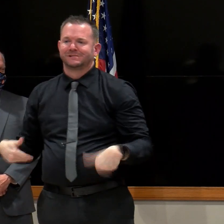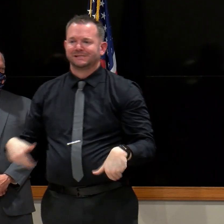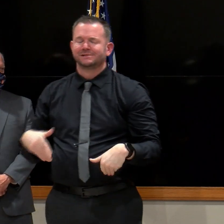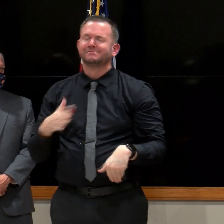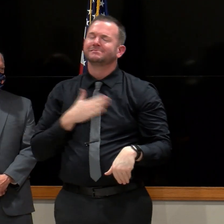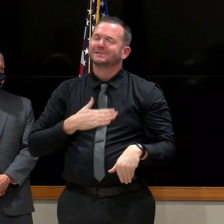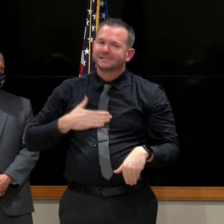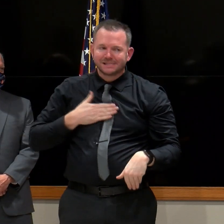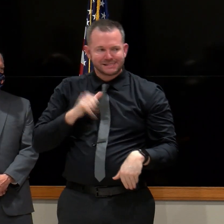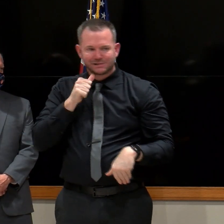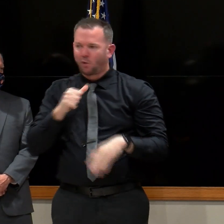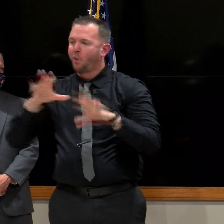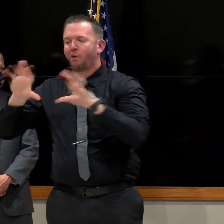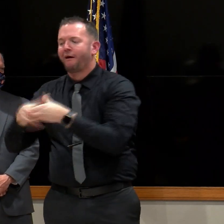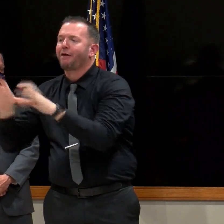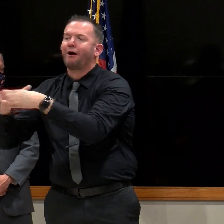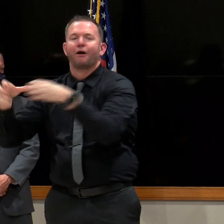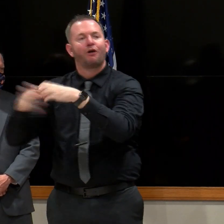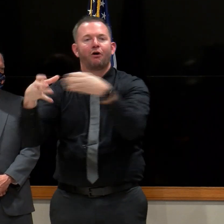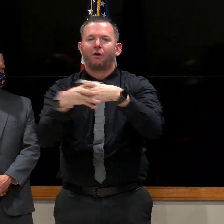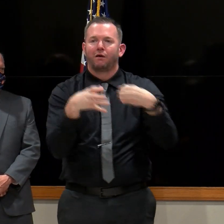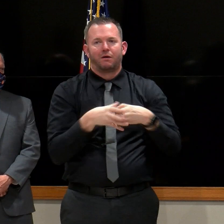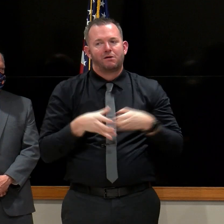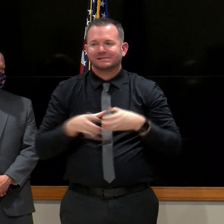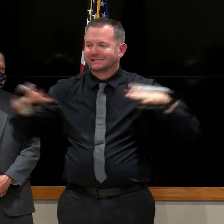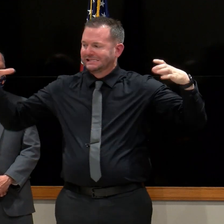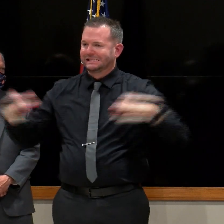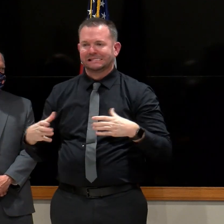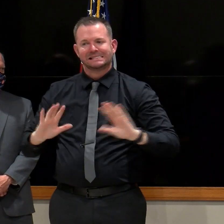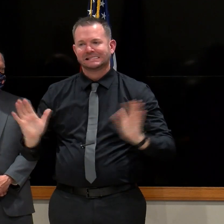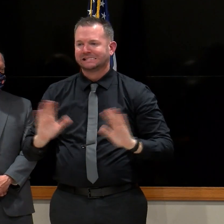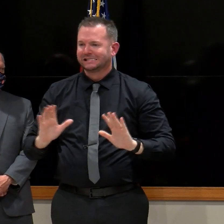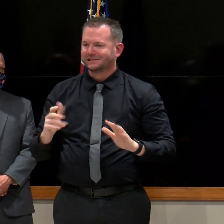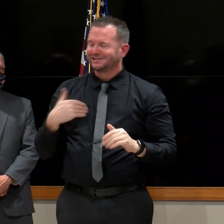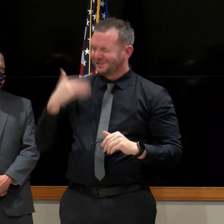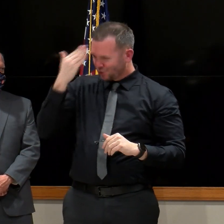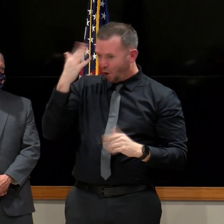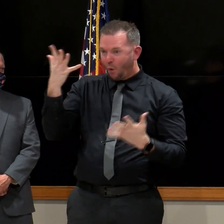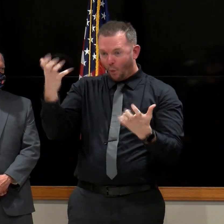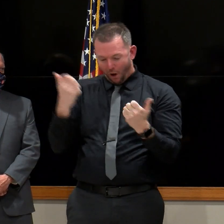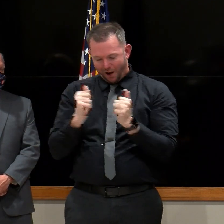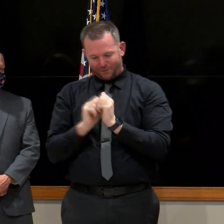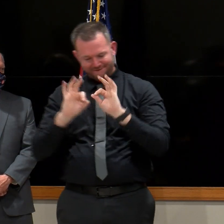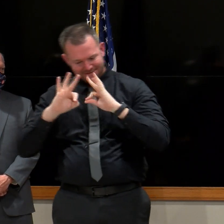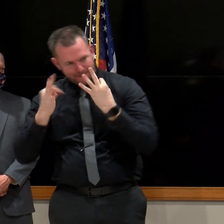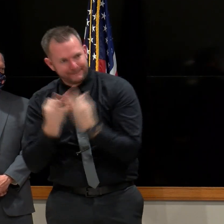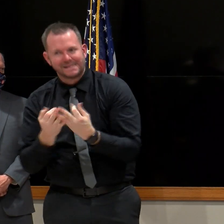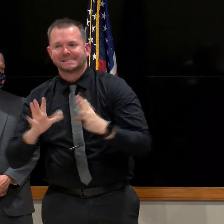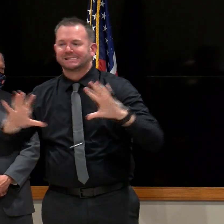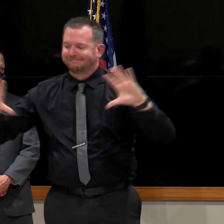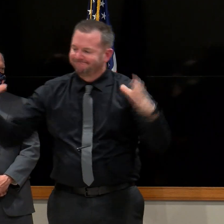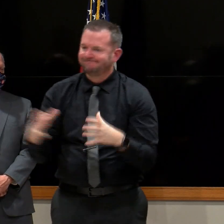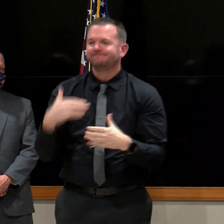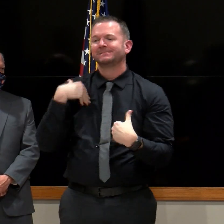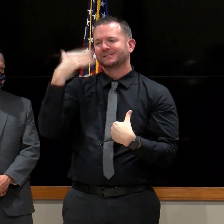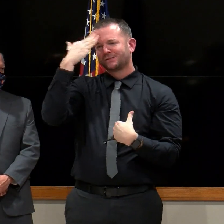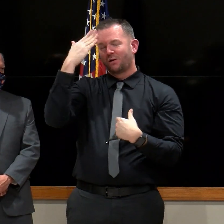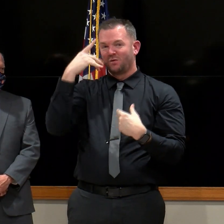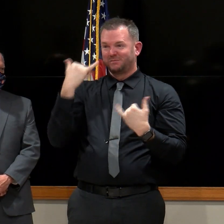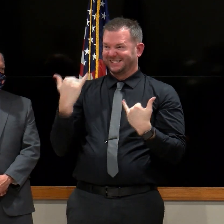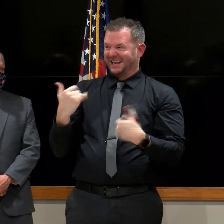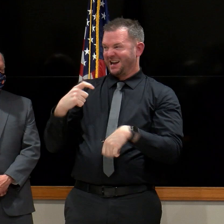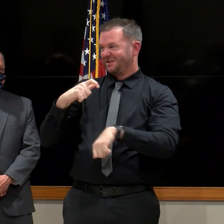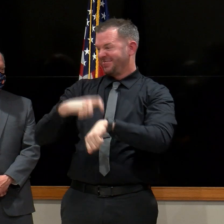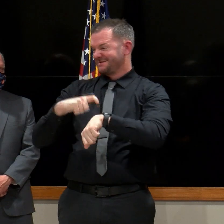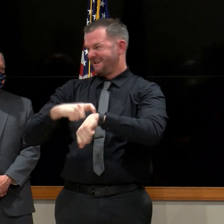holiday season. I certainly wish we could all be with our families, but unfortunately, as we all know, this is just simply not the time. And